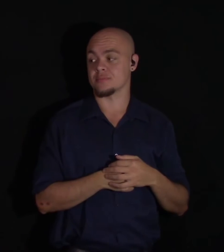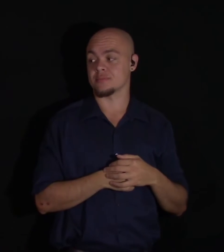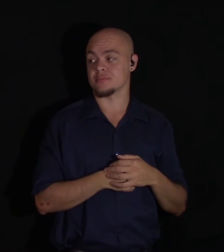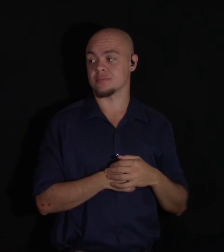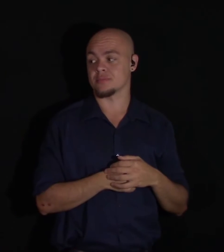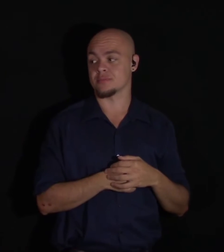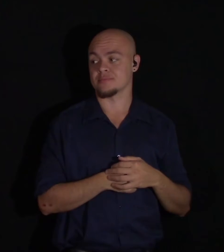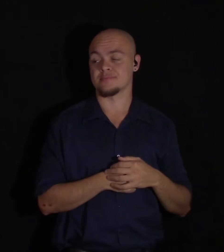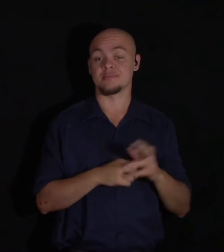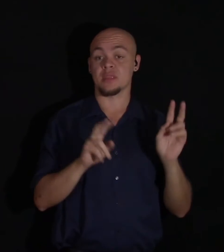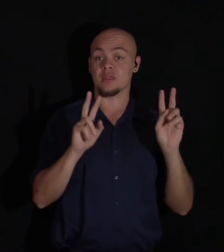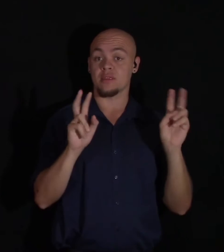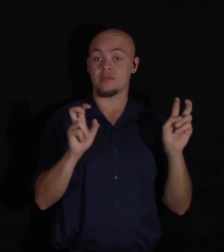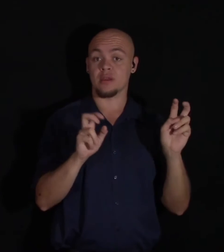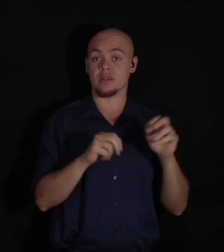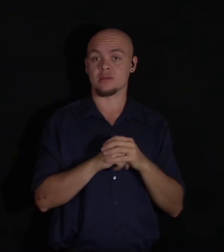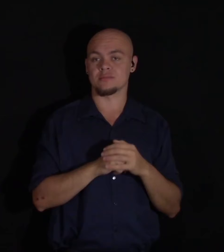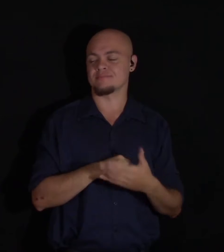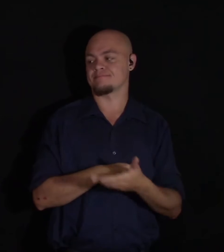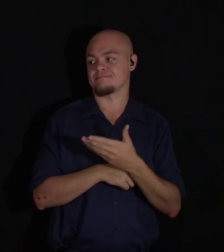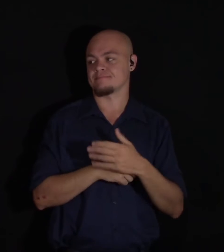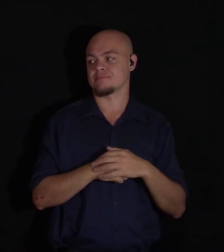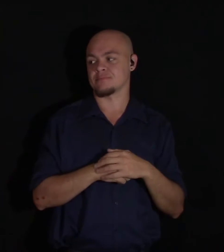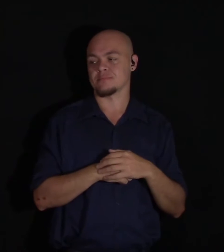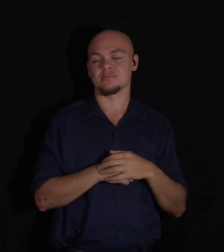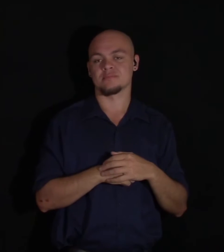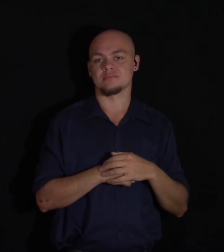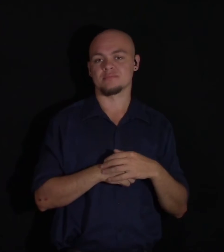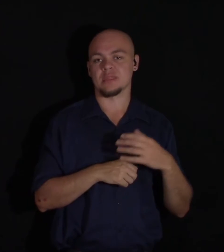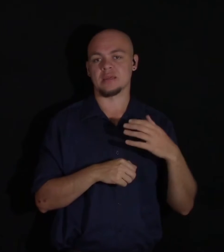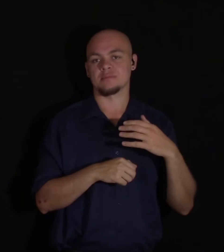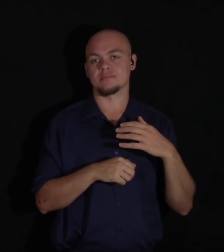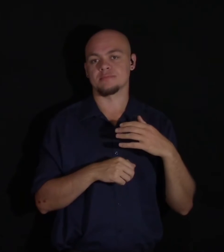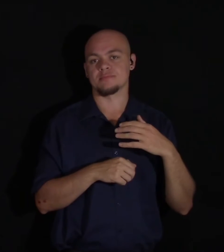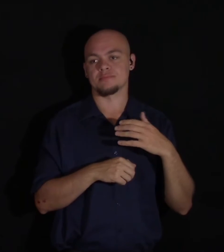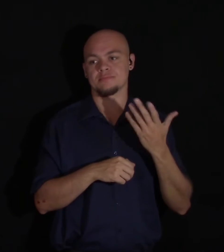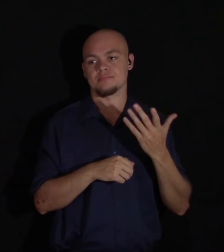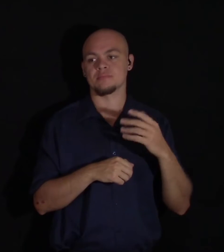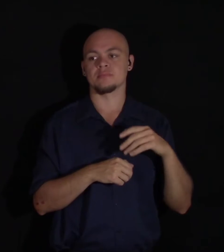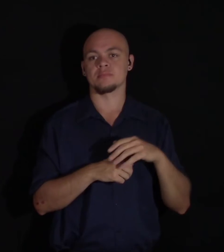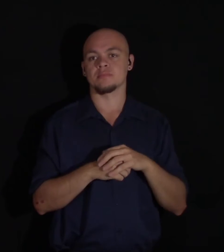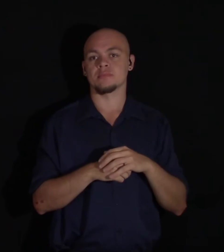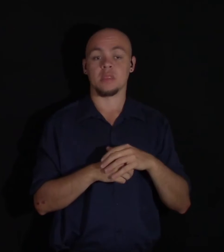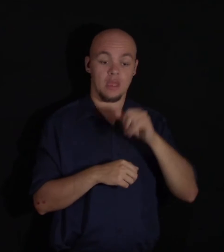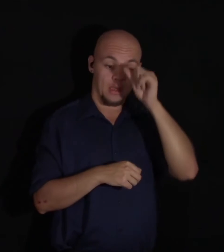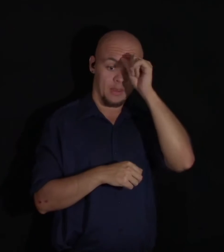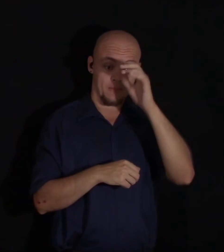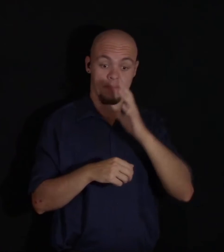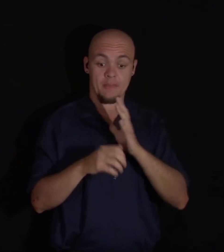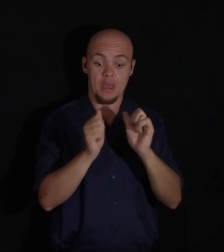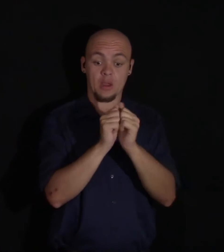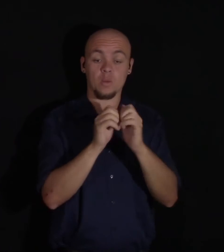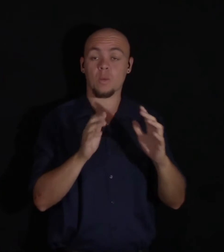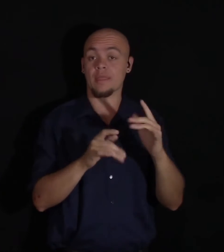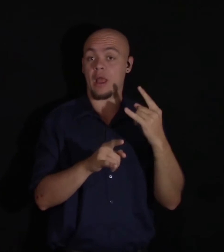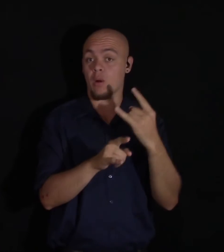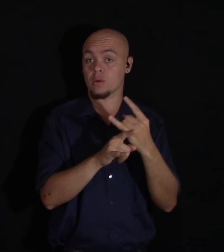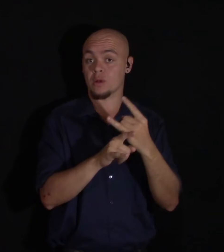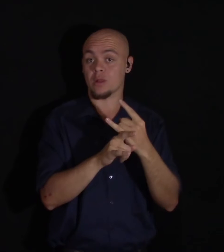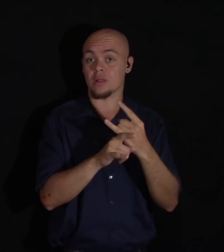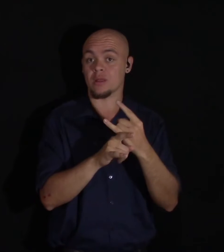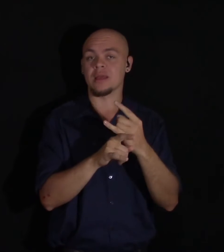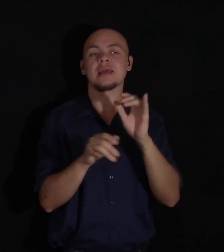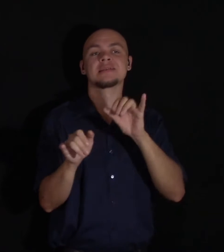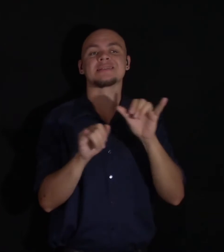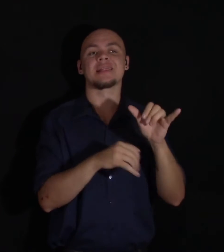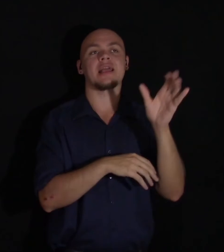This is the saying, "Tai vô tiểu như cờ vô phong," which translates to, "A man without alcohol is like a flag